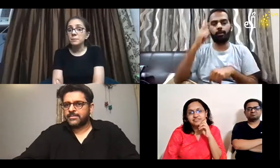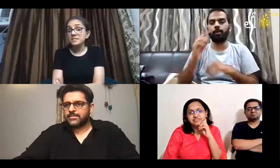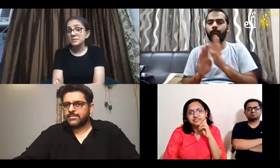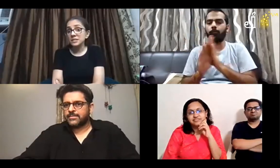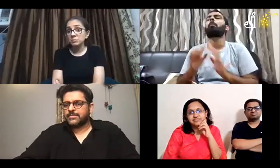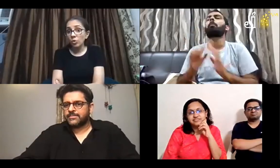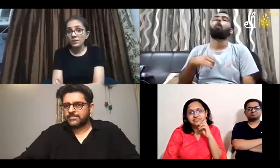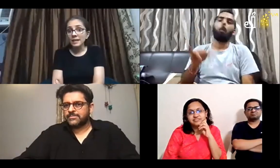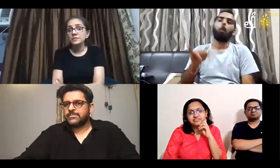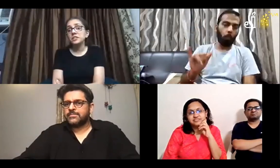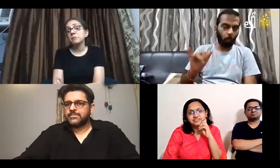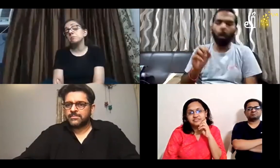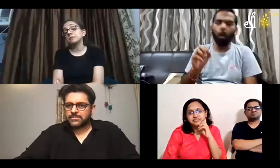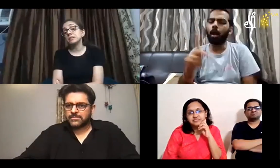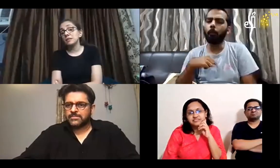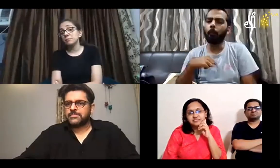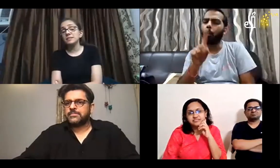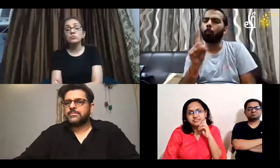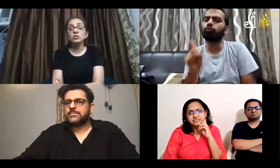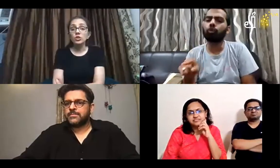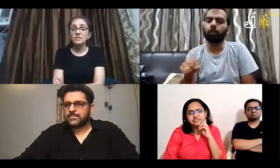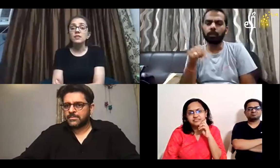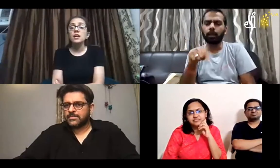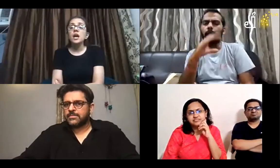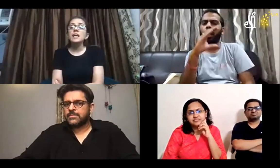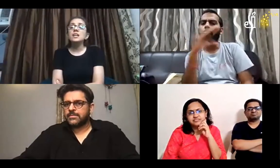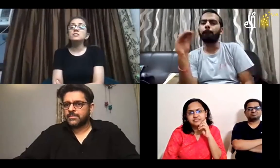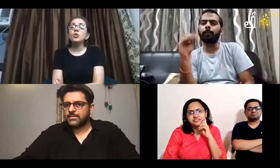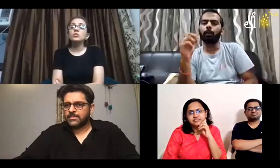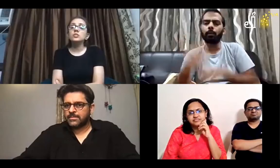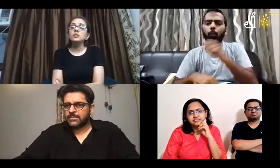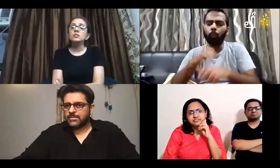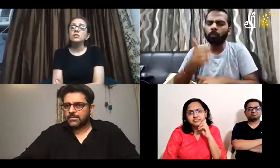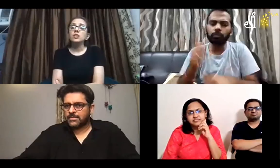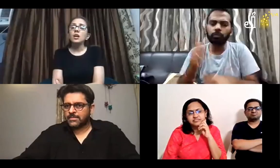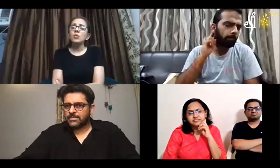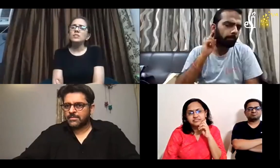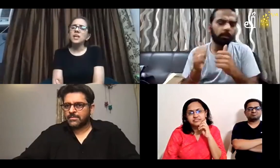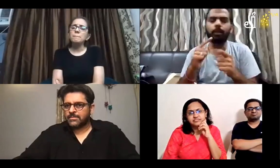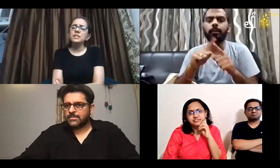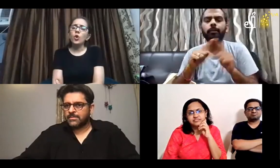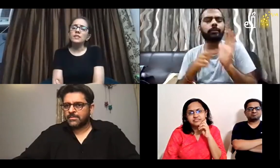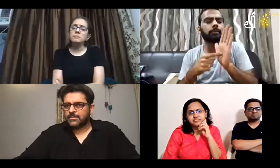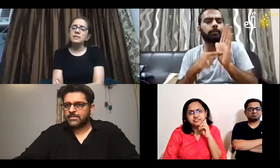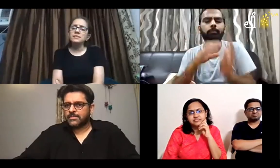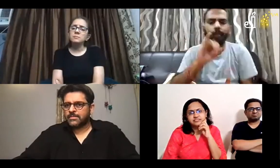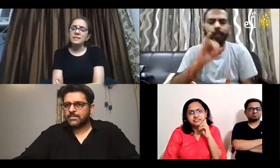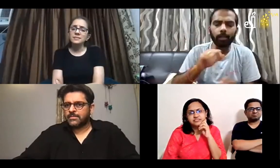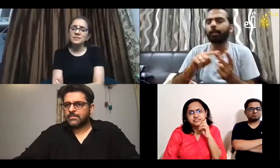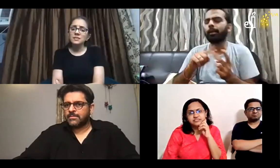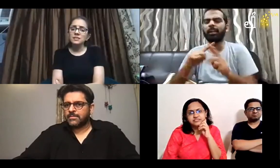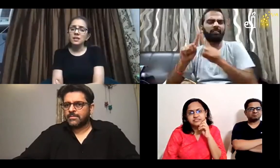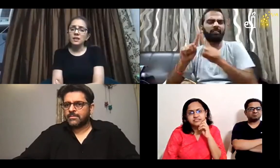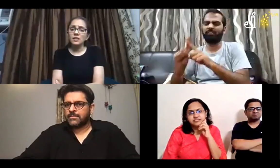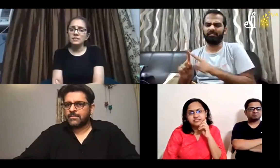it can implement it a bit more, and there can be a mental development. That's what the doctor said. I asked the doctor, what company cochlear implant is the